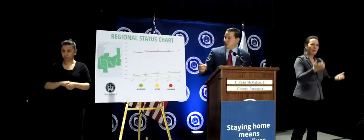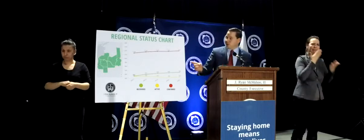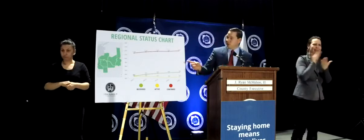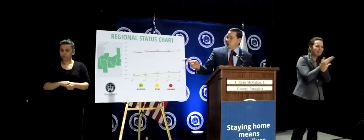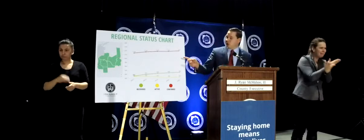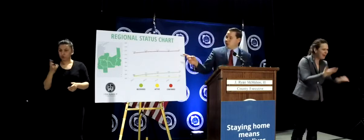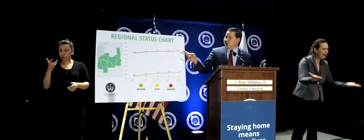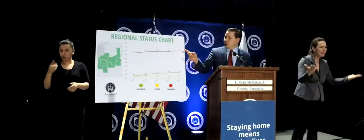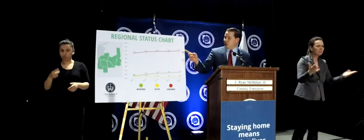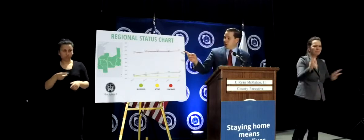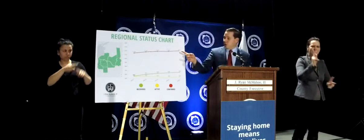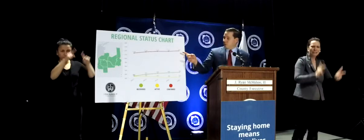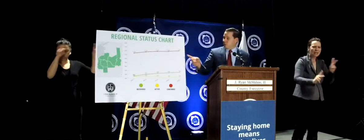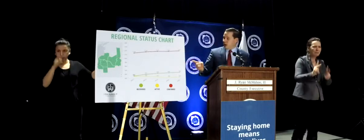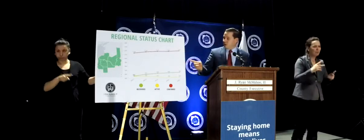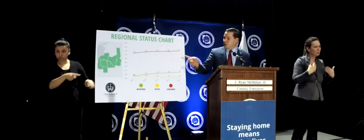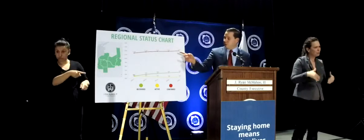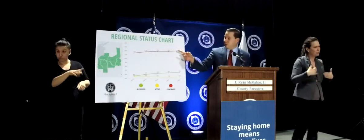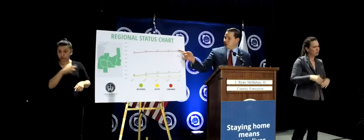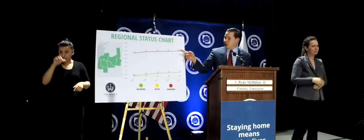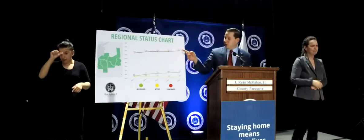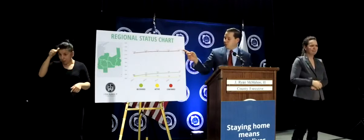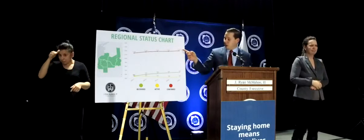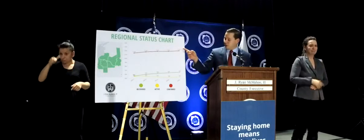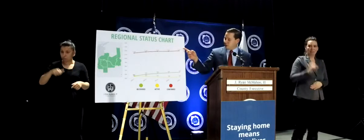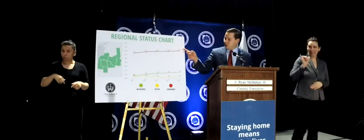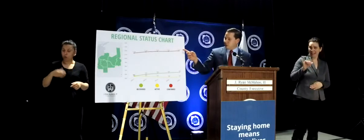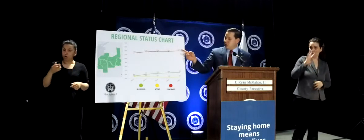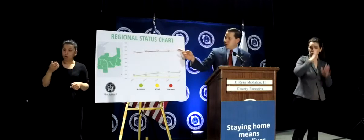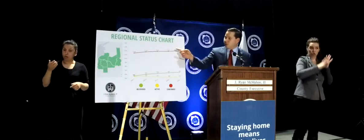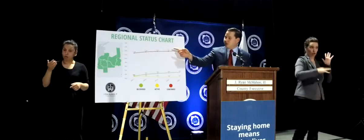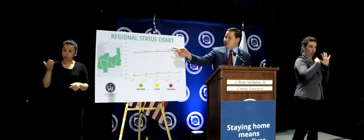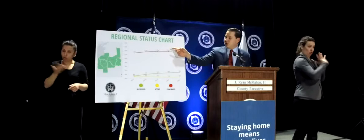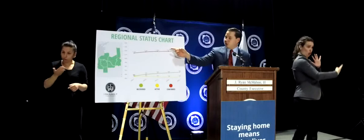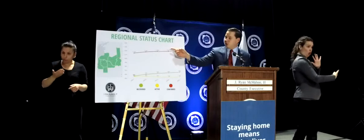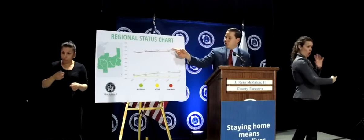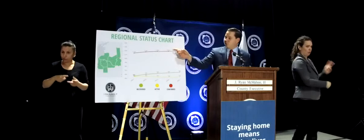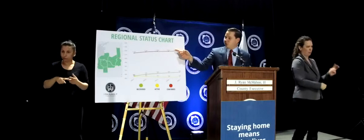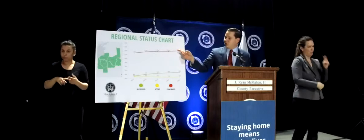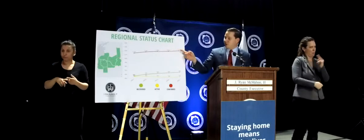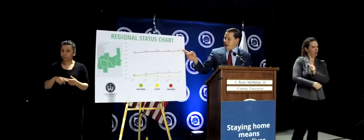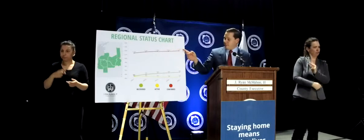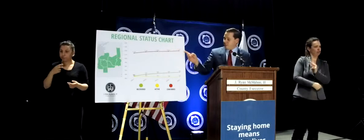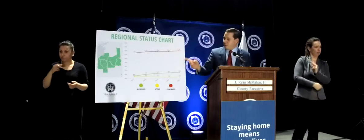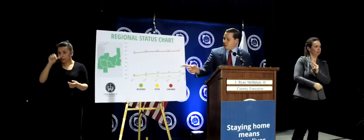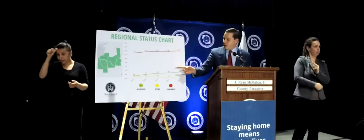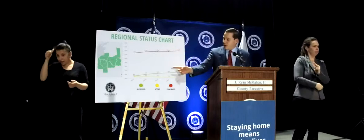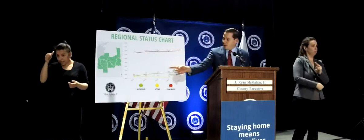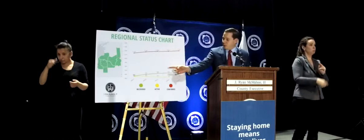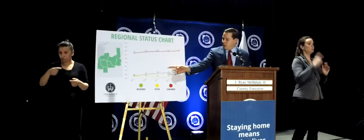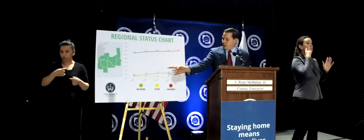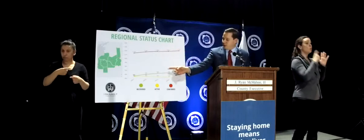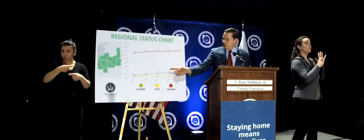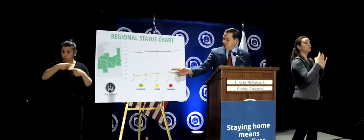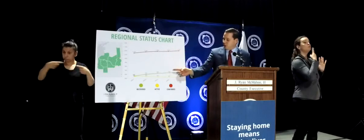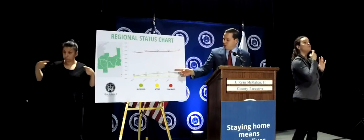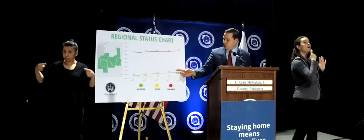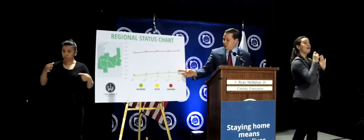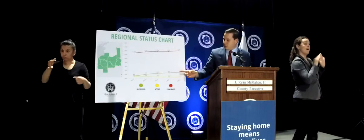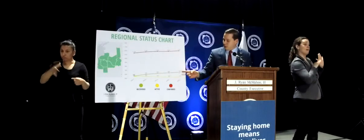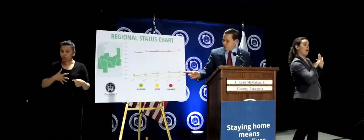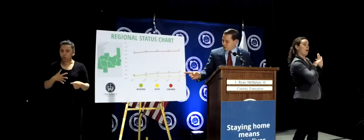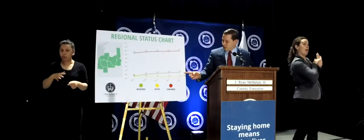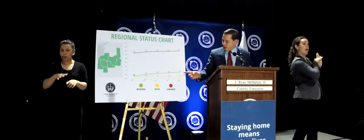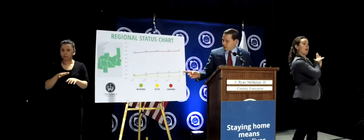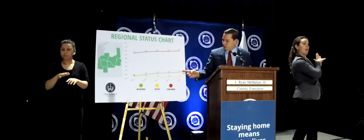is the Central New York regional chart we've been watching. We've been watching our new cases. We see the curve pretty flat. Green cases